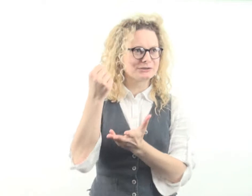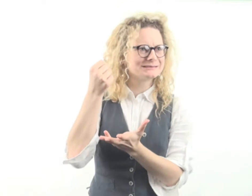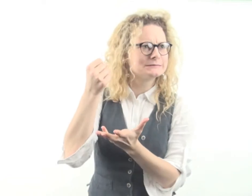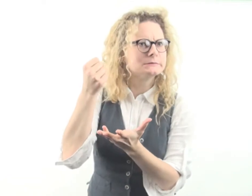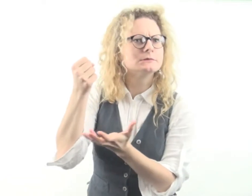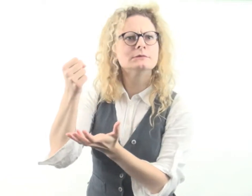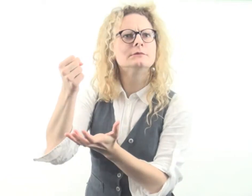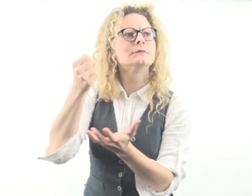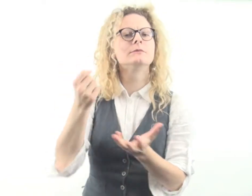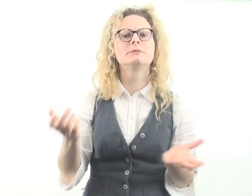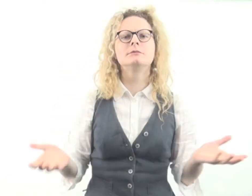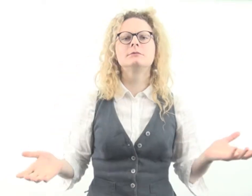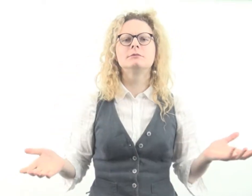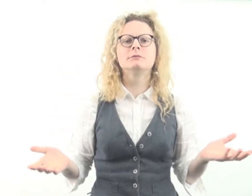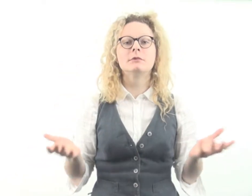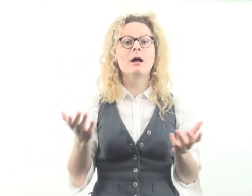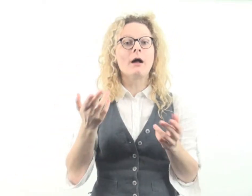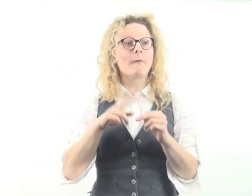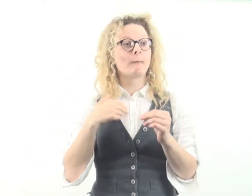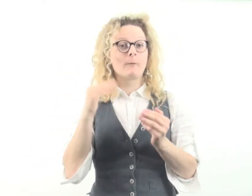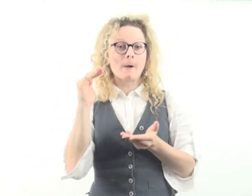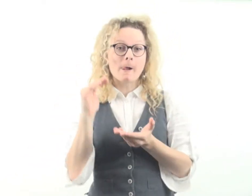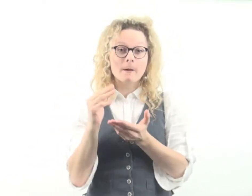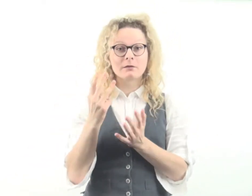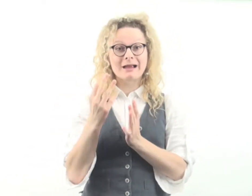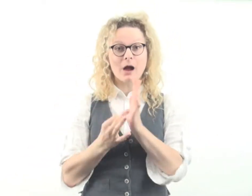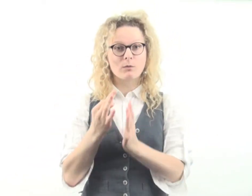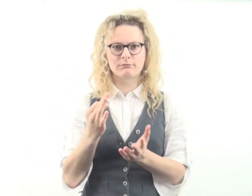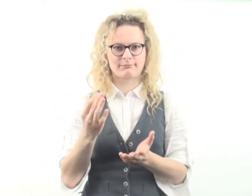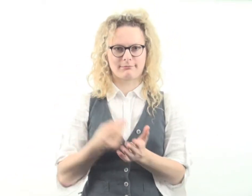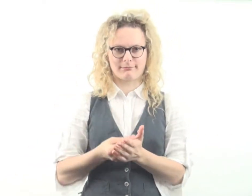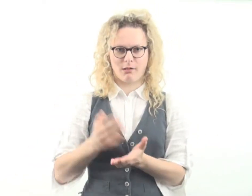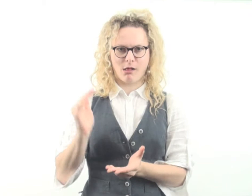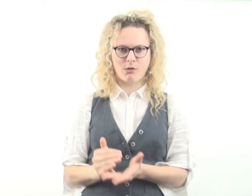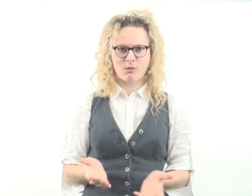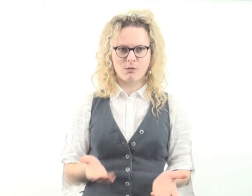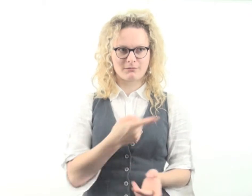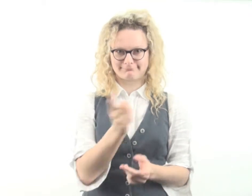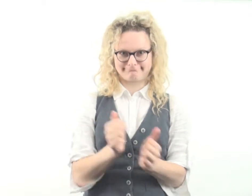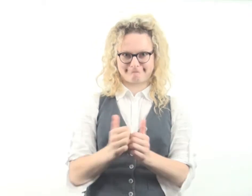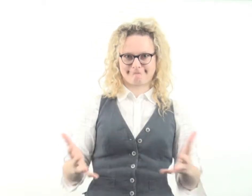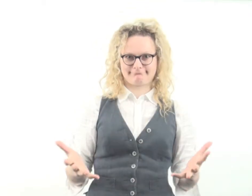to work for that budget for 5 hours? It's not easy. If I'm to reduce that to a 3-hour day, that's even